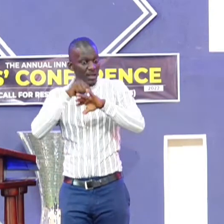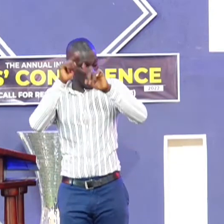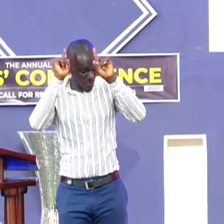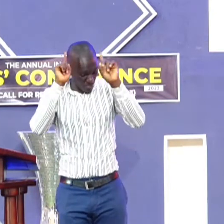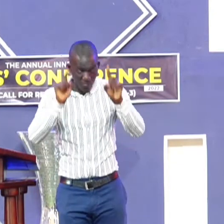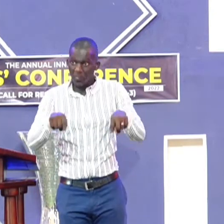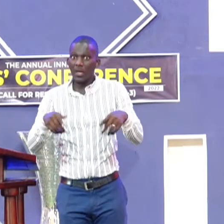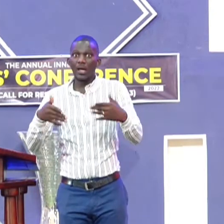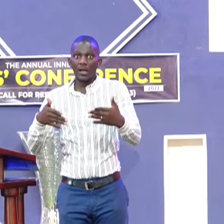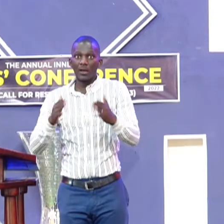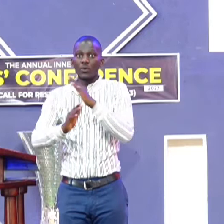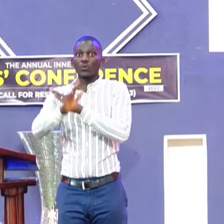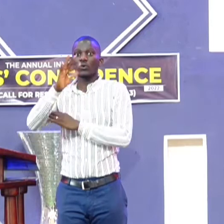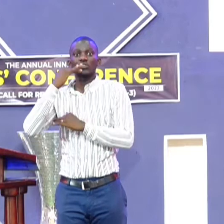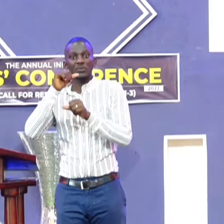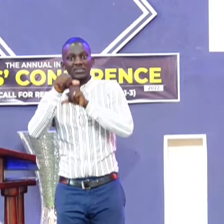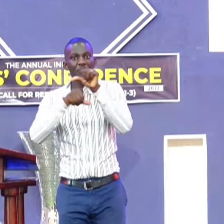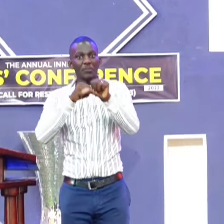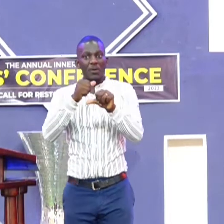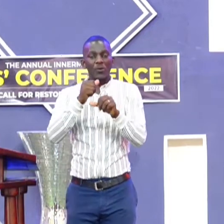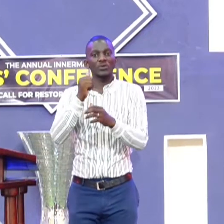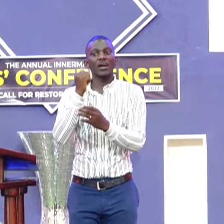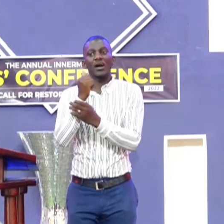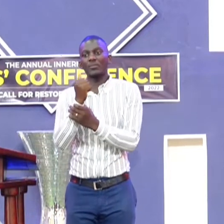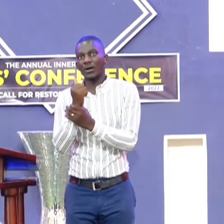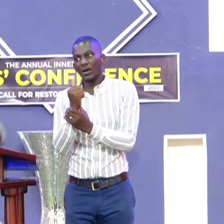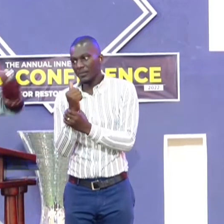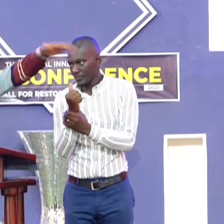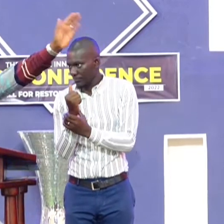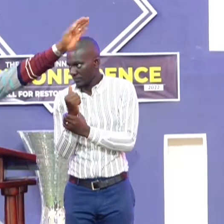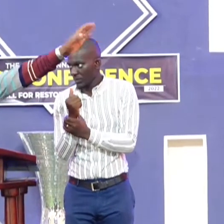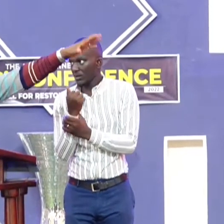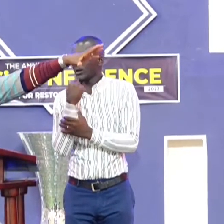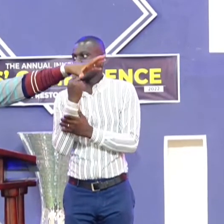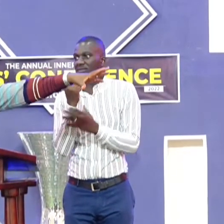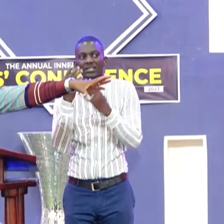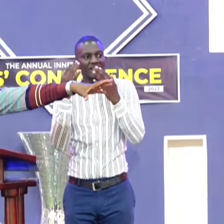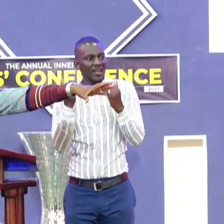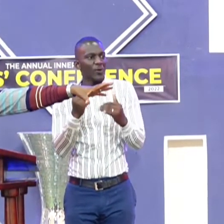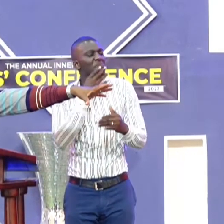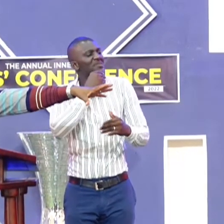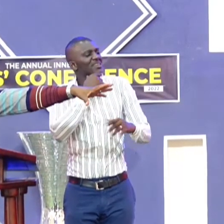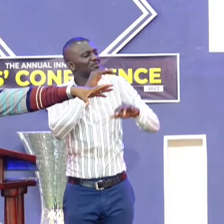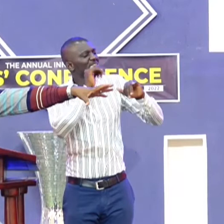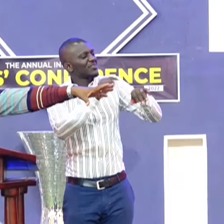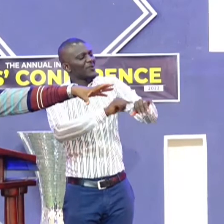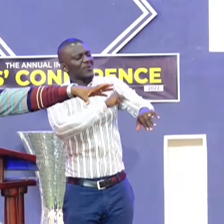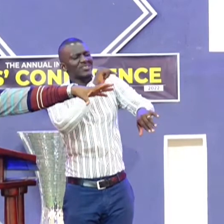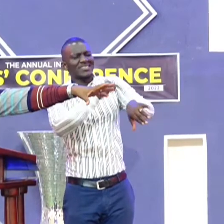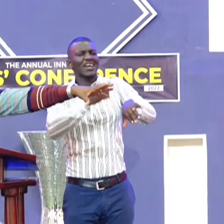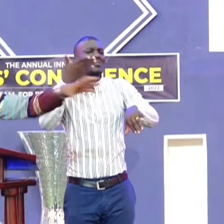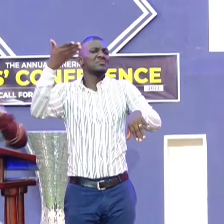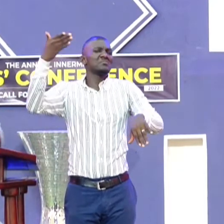a time comes when God talks to about Abraham. And he says many